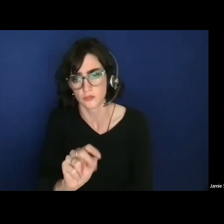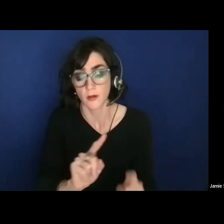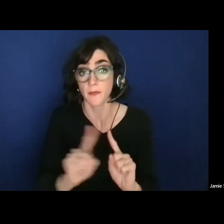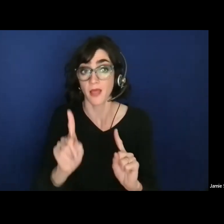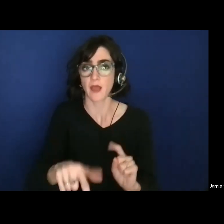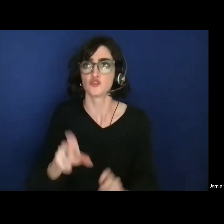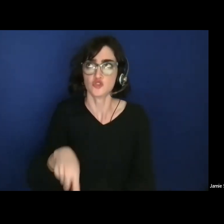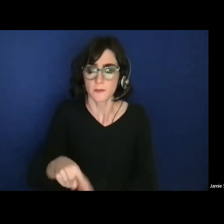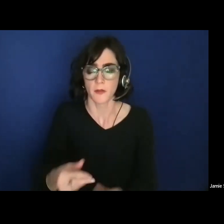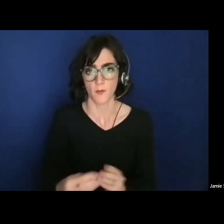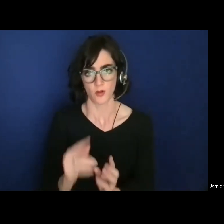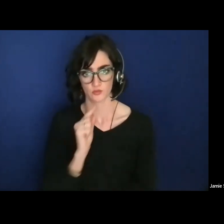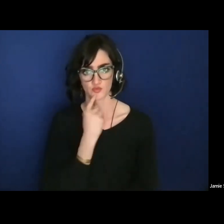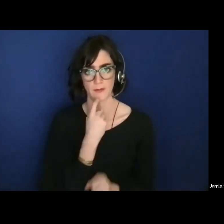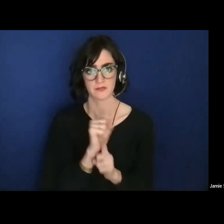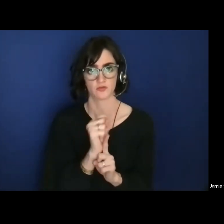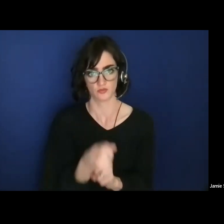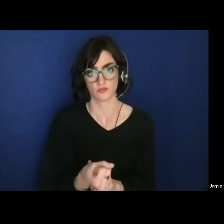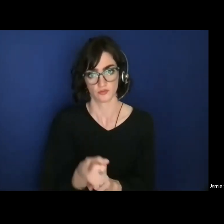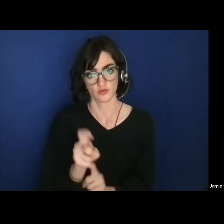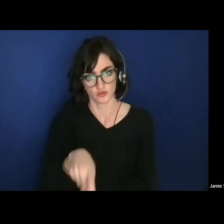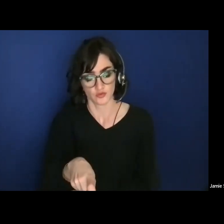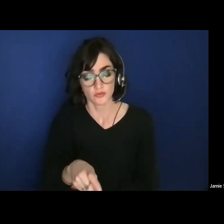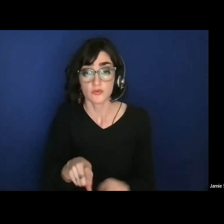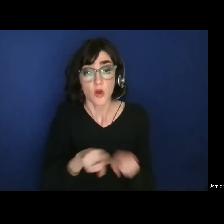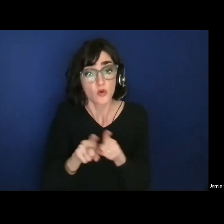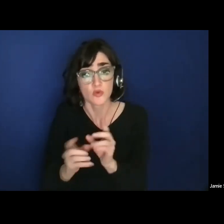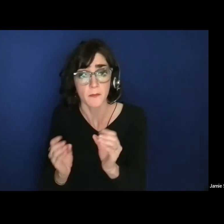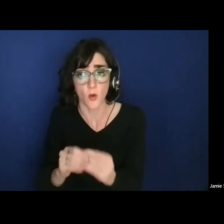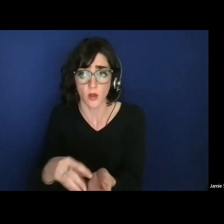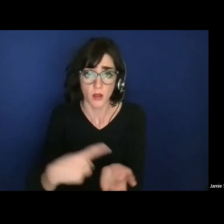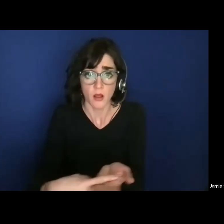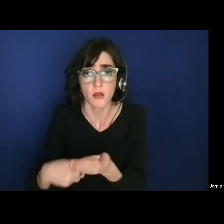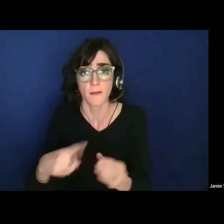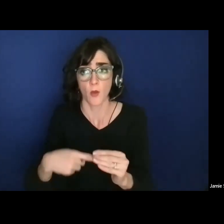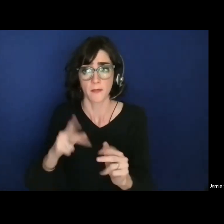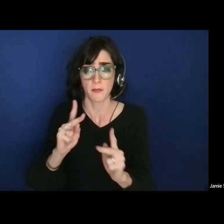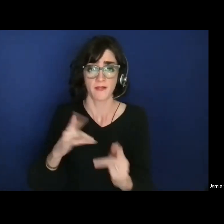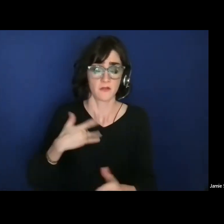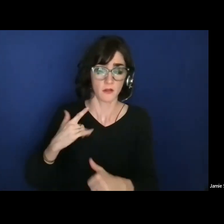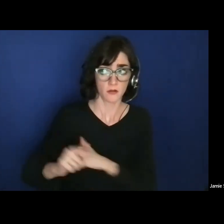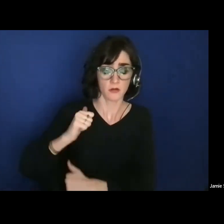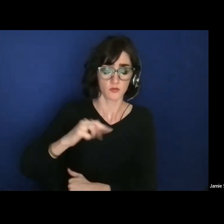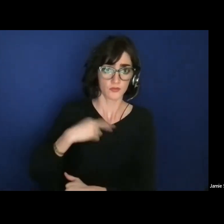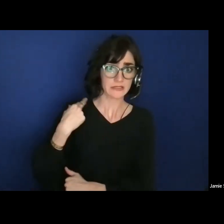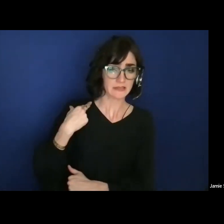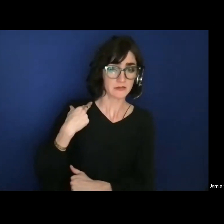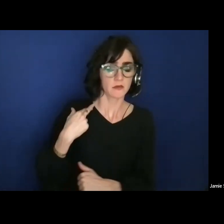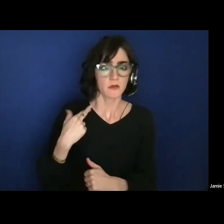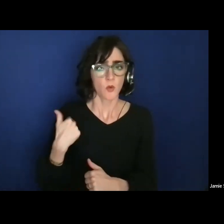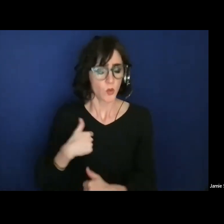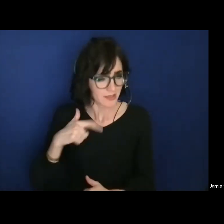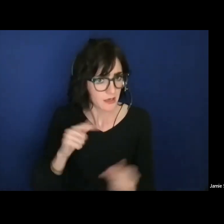extreme case. And also there's a lot of talk about, people feeling endangered. I think there really needs to be more of a definition of